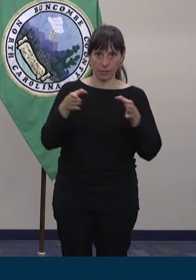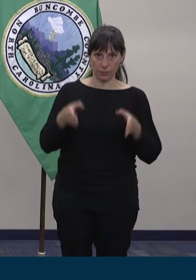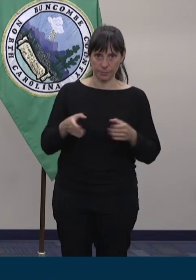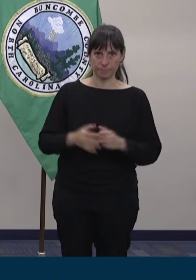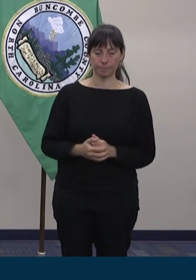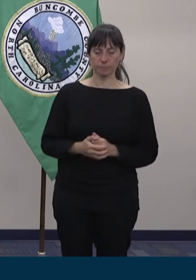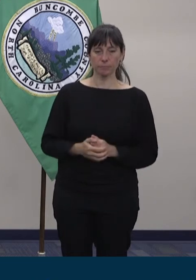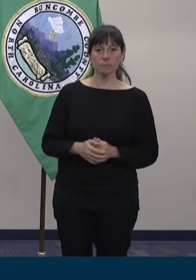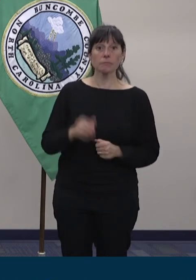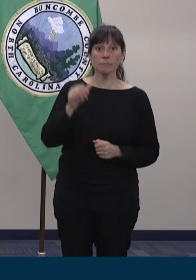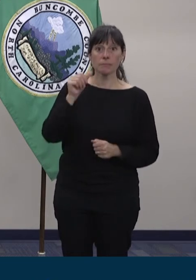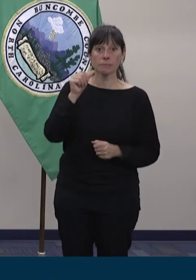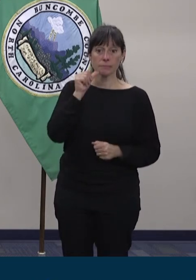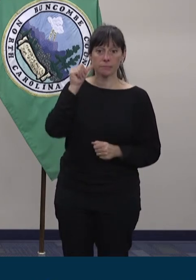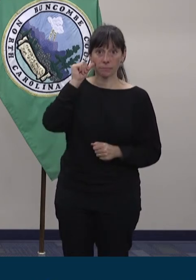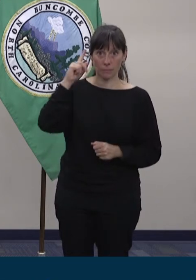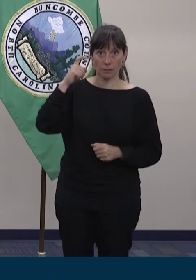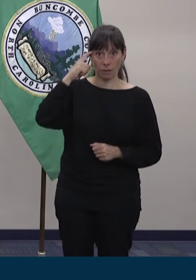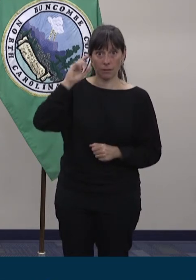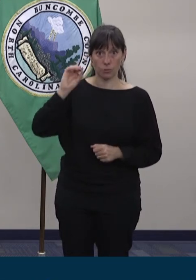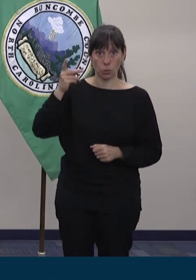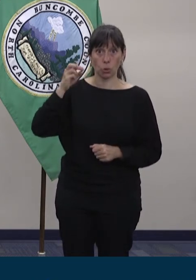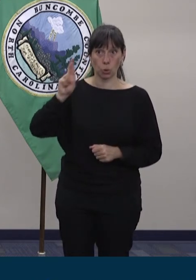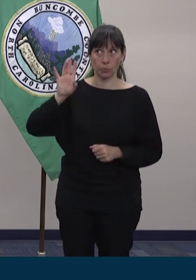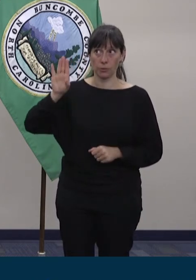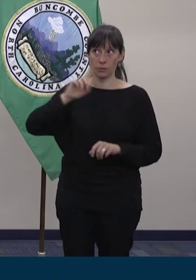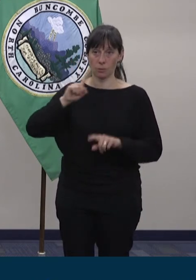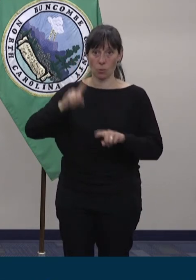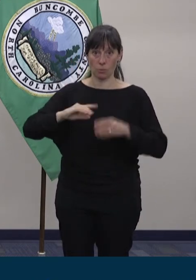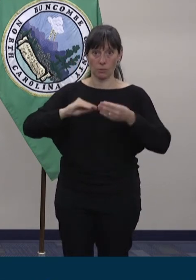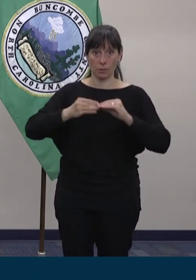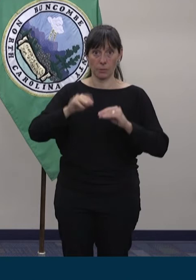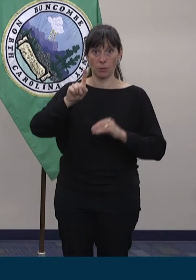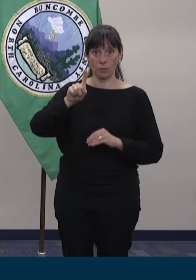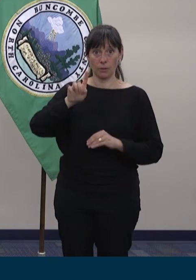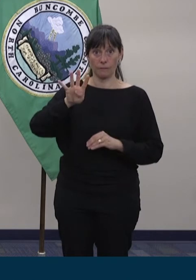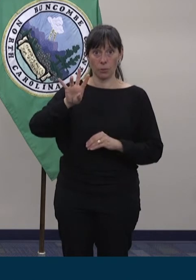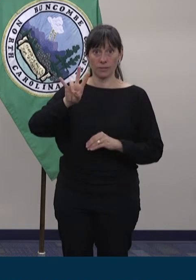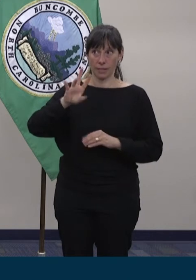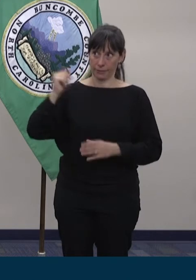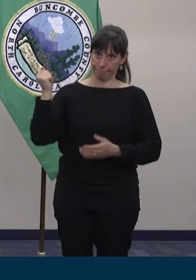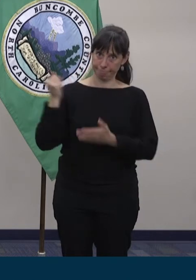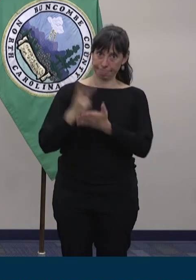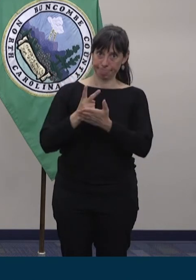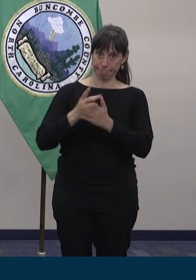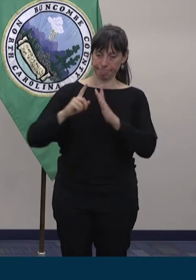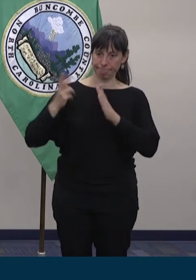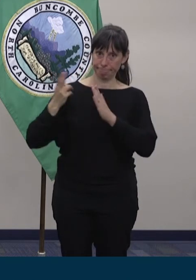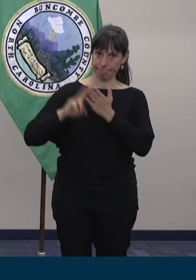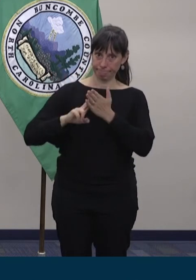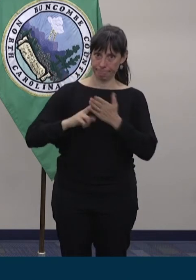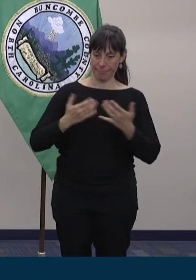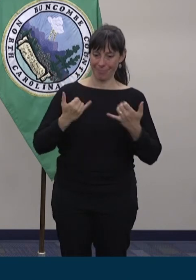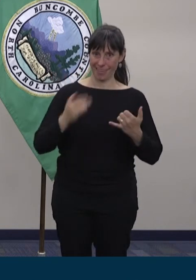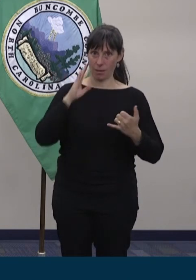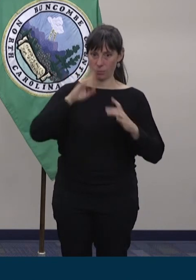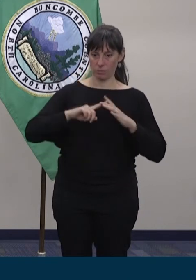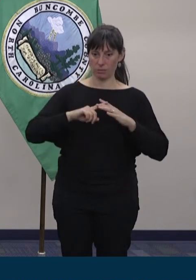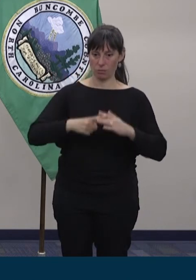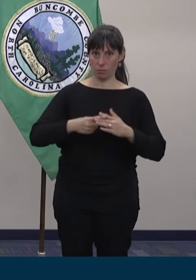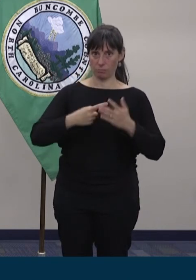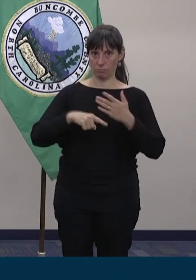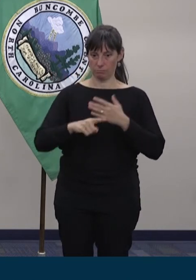Yesterday, Governor Cooper signed Executive Order number 147, which will go into effect this Friday at 5